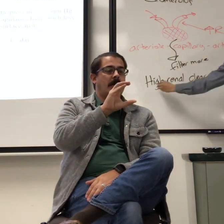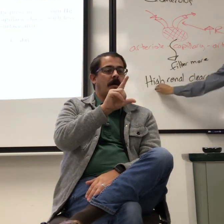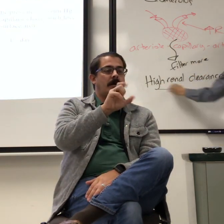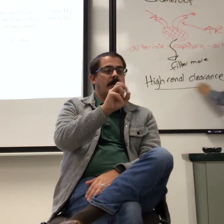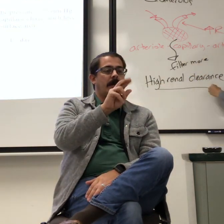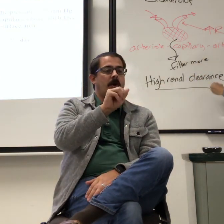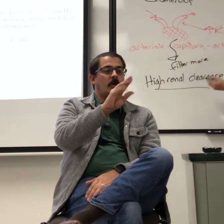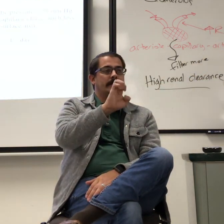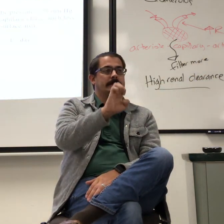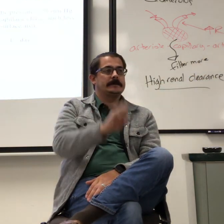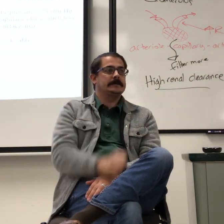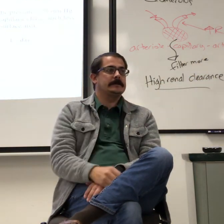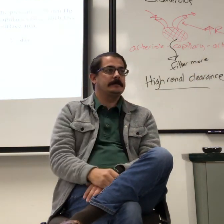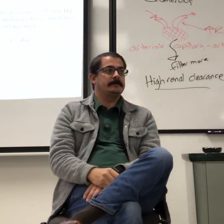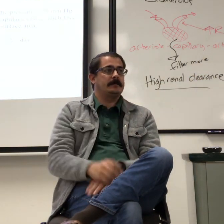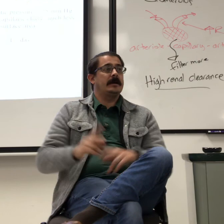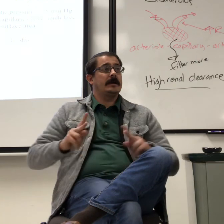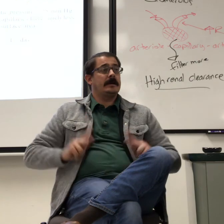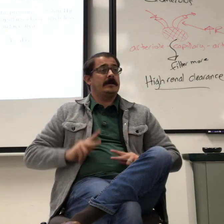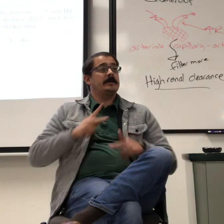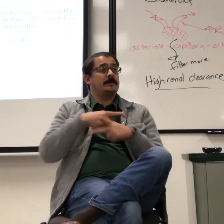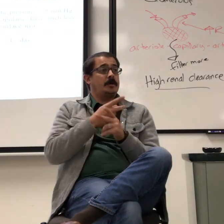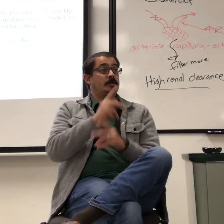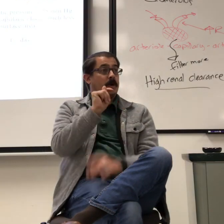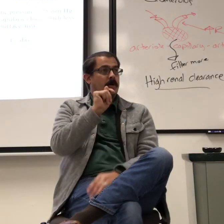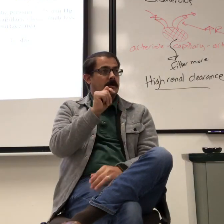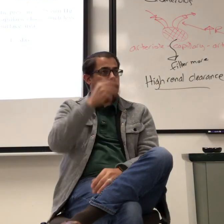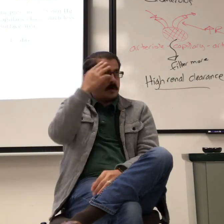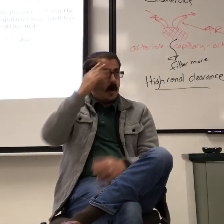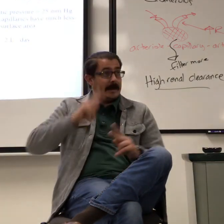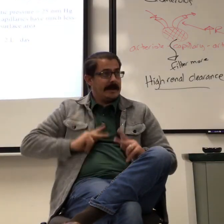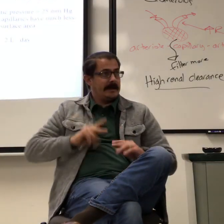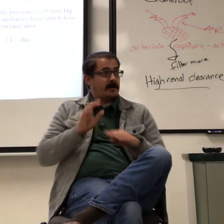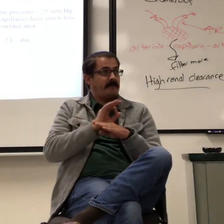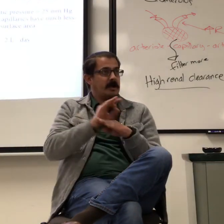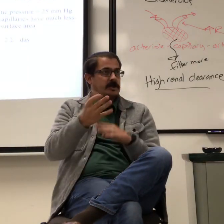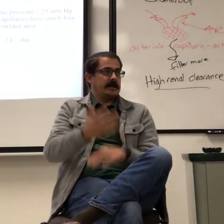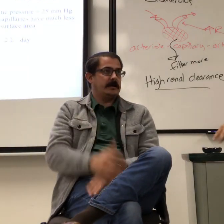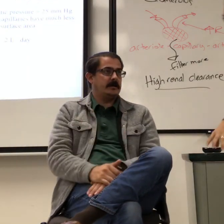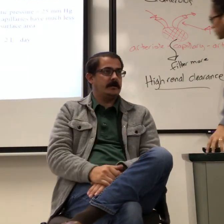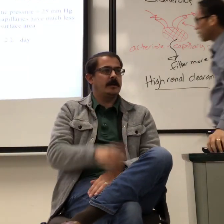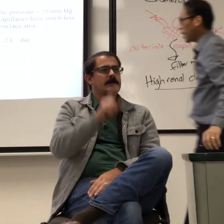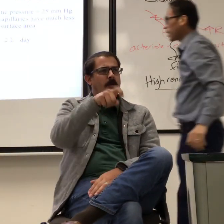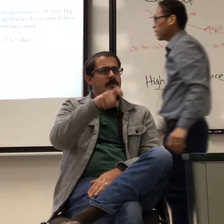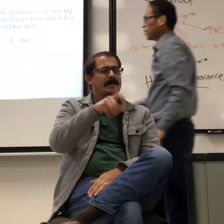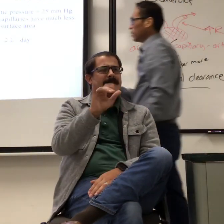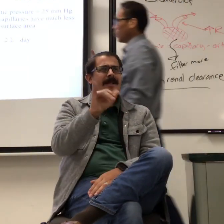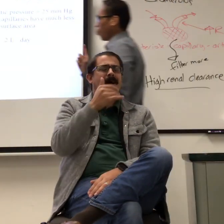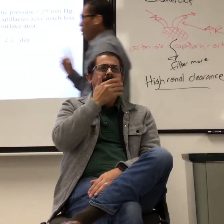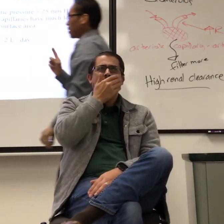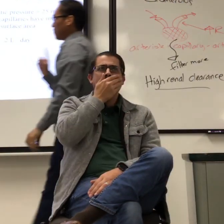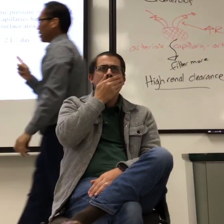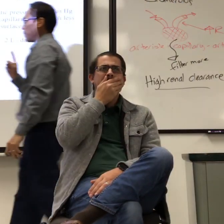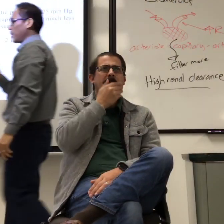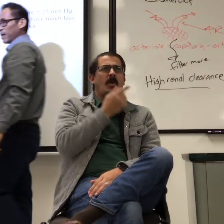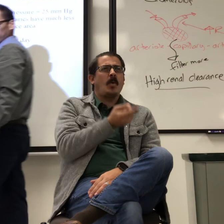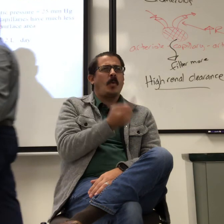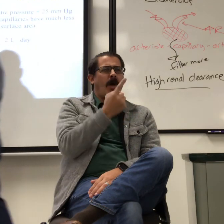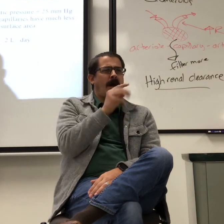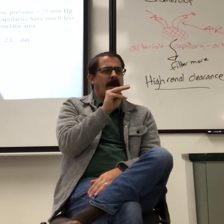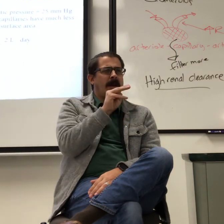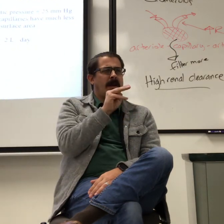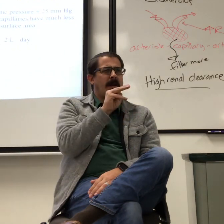clearance is important. Kidneys produce urine, they're working. It's supposed to be something like 1 ml a